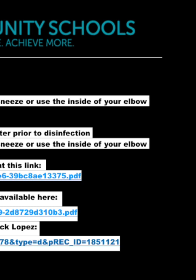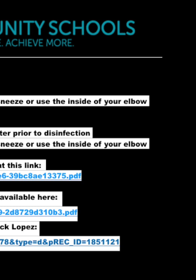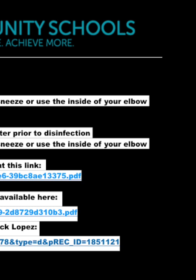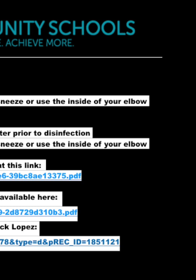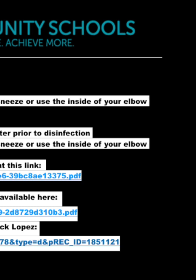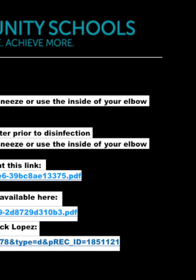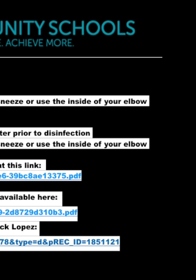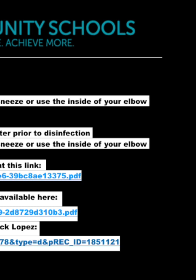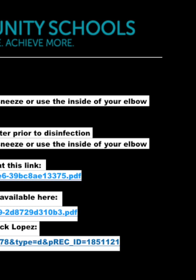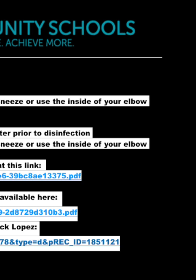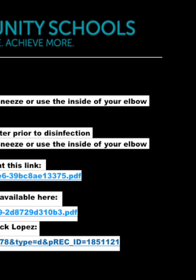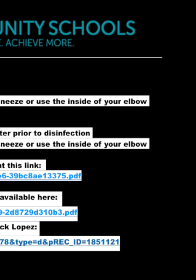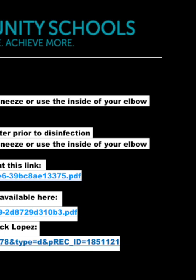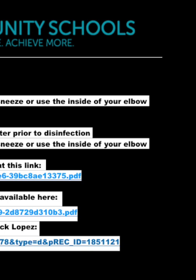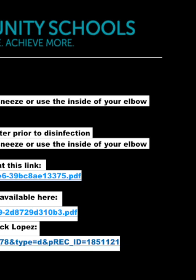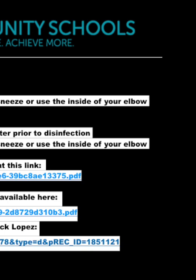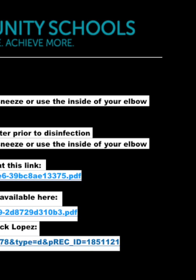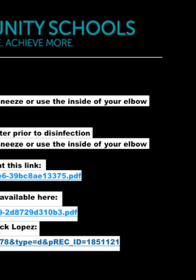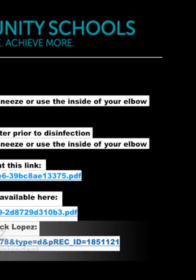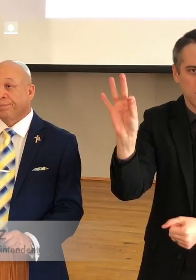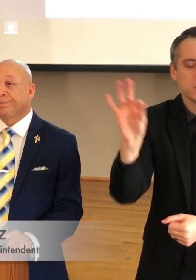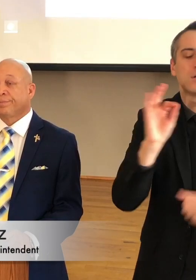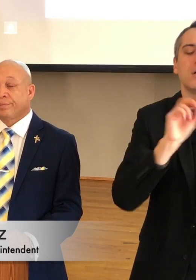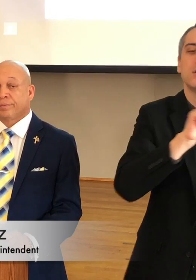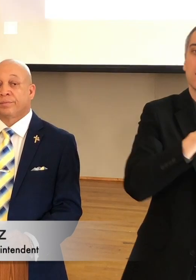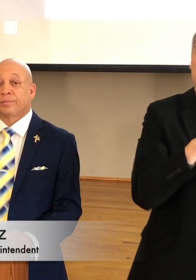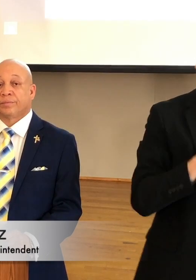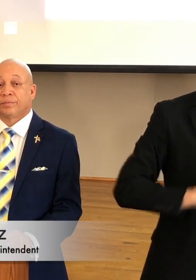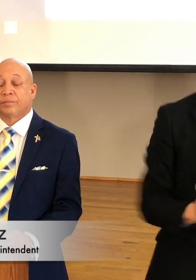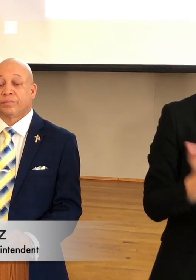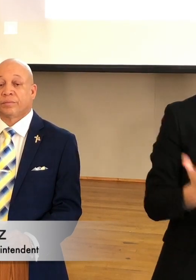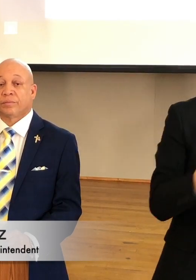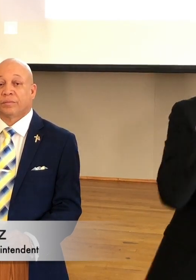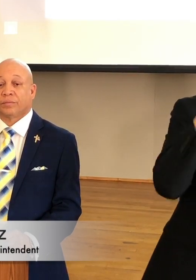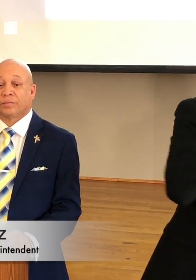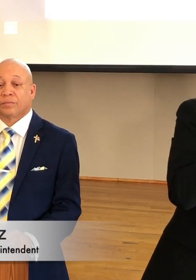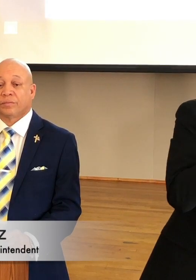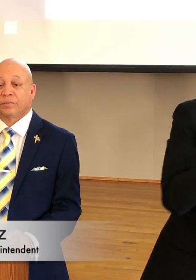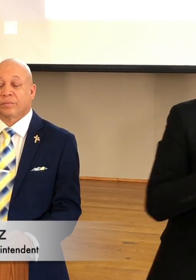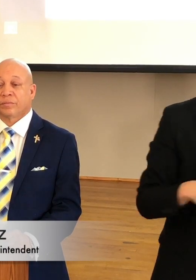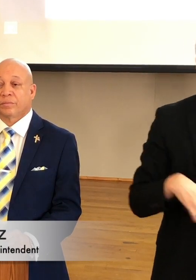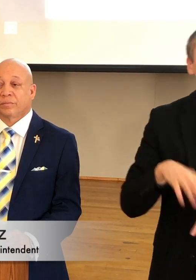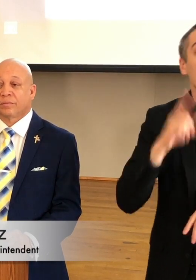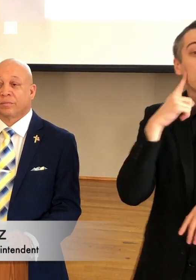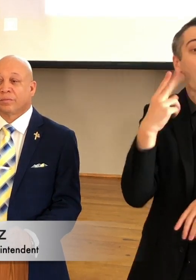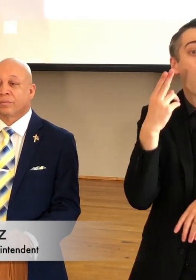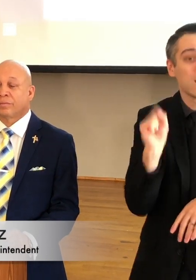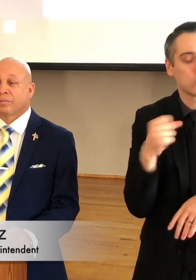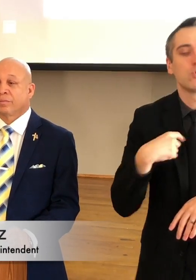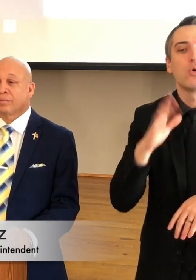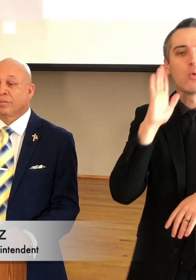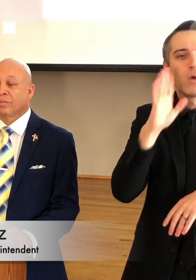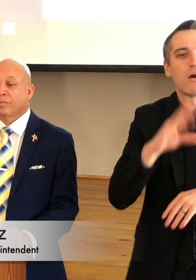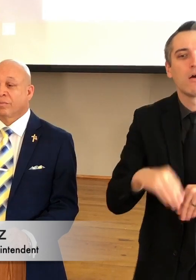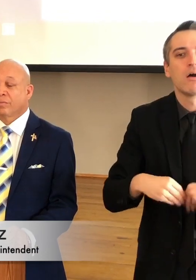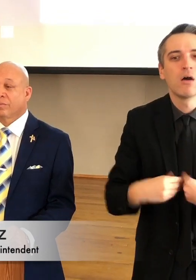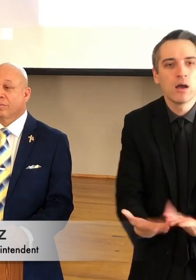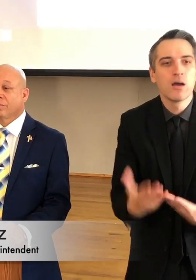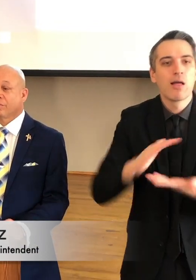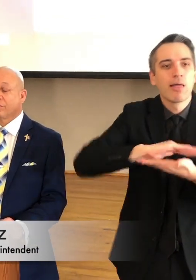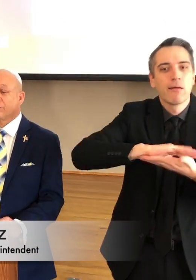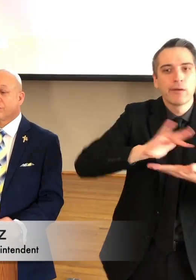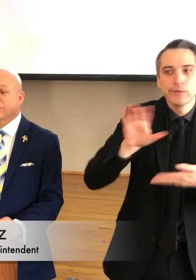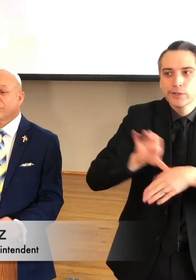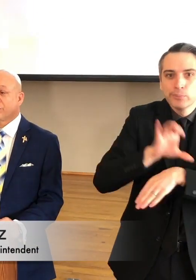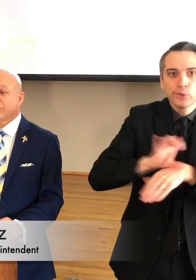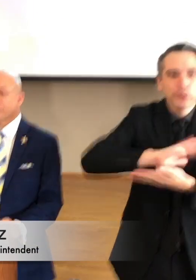parents, as well as for our juniors and seniors. We will also be making sure that we can distribute laptops or Chromebooks to those families so that those children can continue